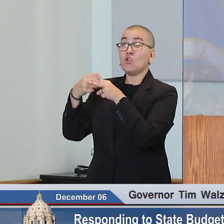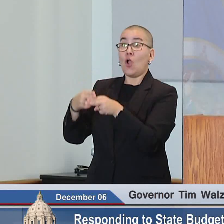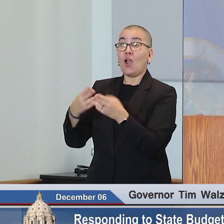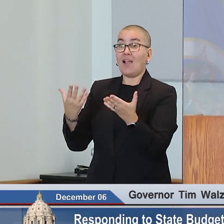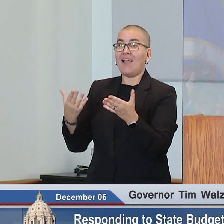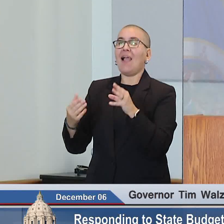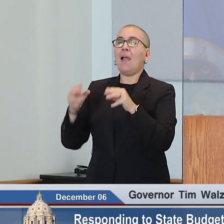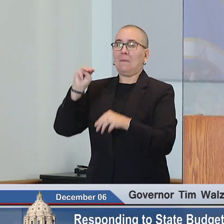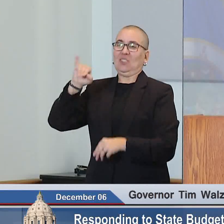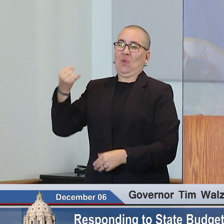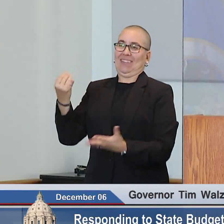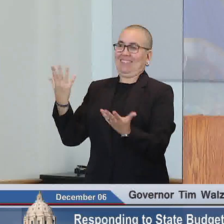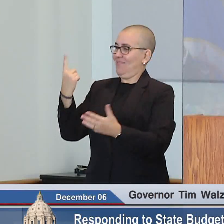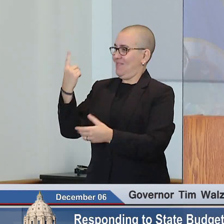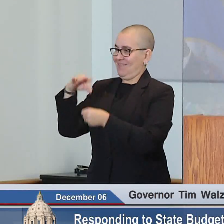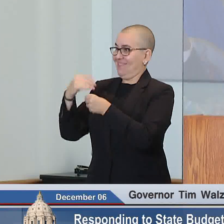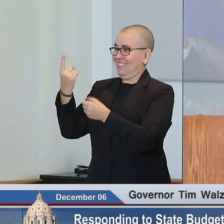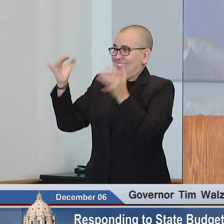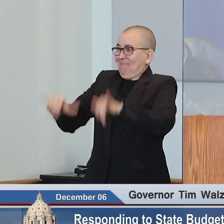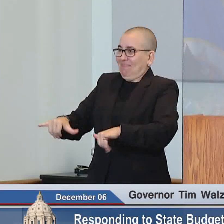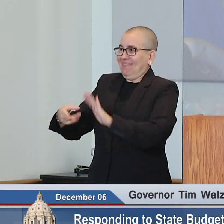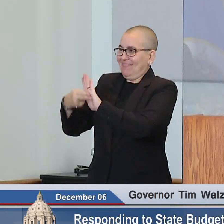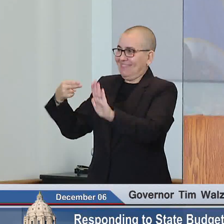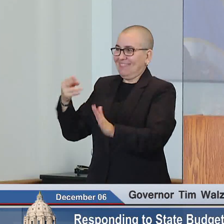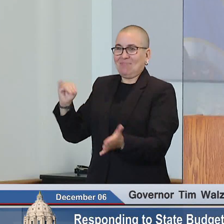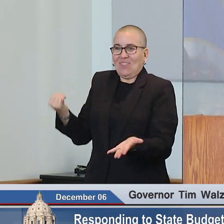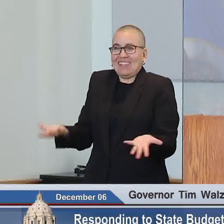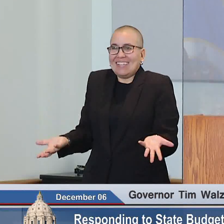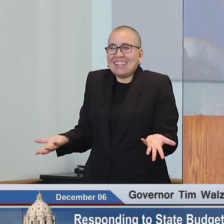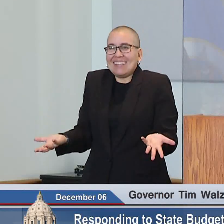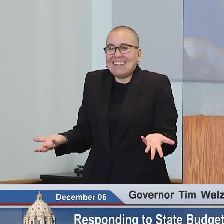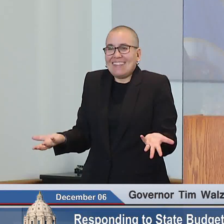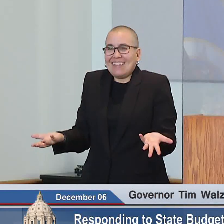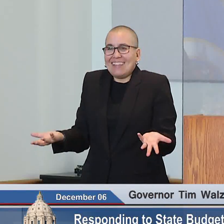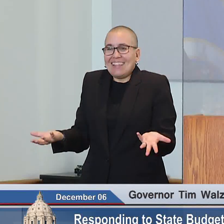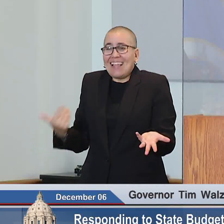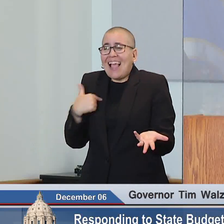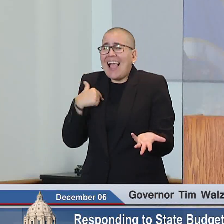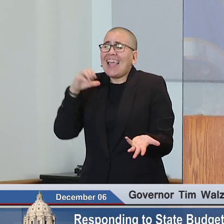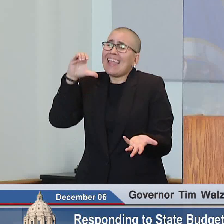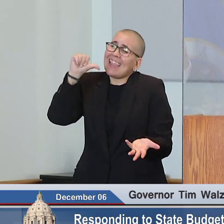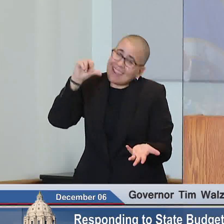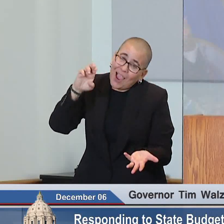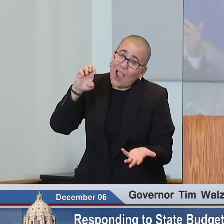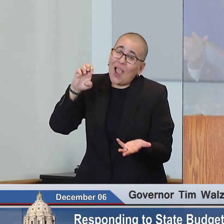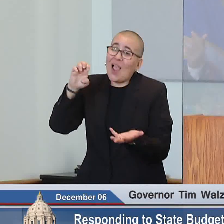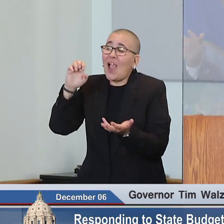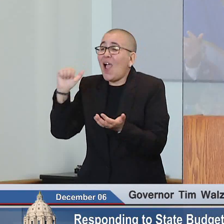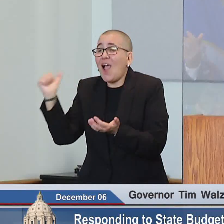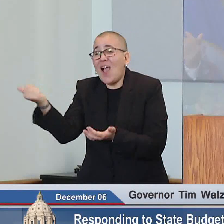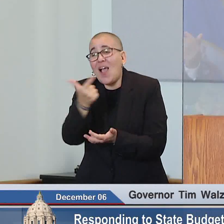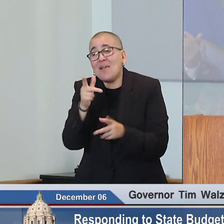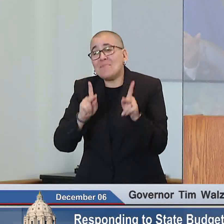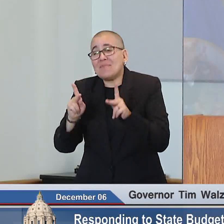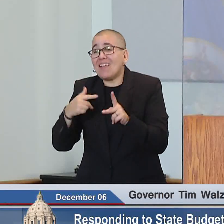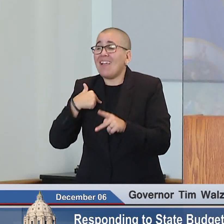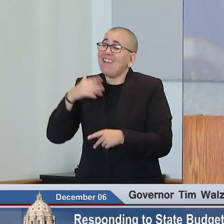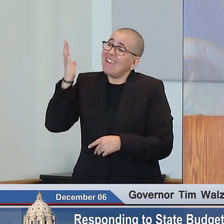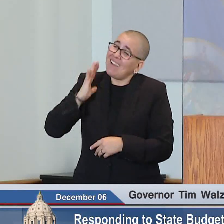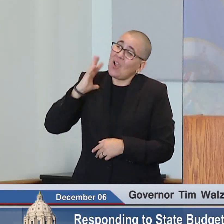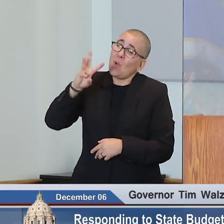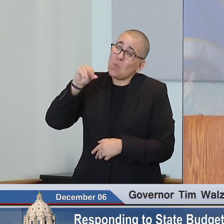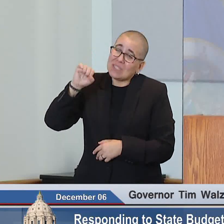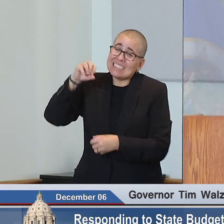about this, that I care about what those members have. I've been in the minority on these things. I've been in a situation when we had divided government.